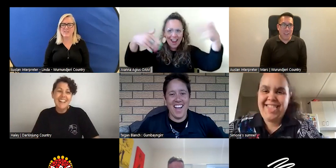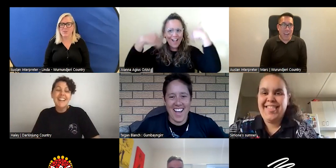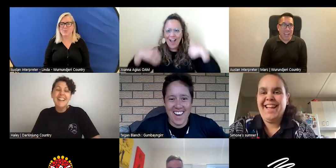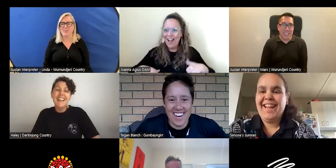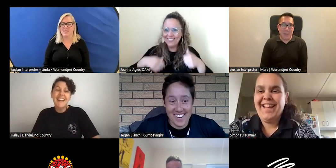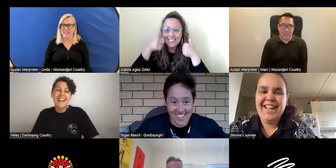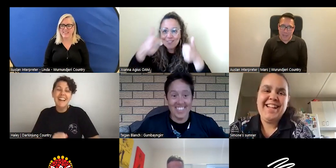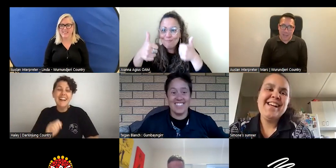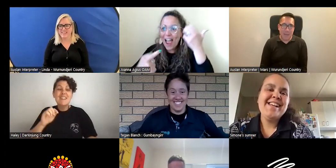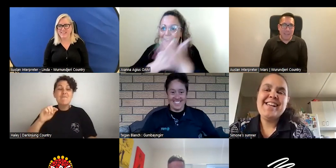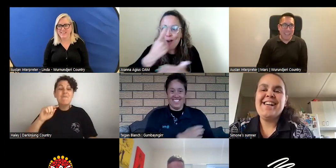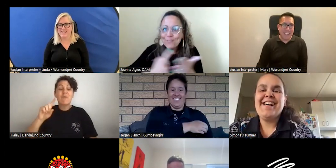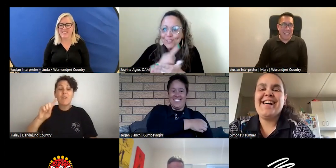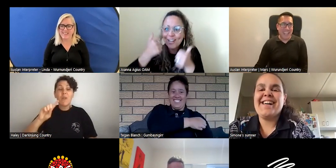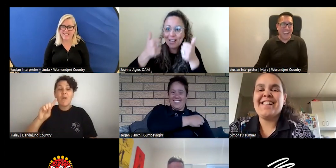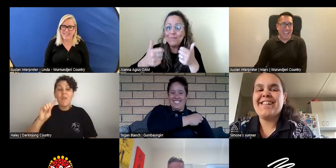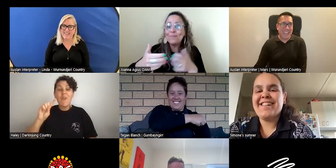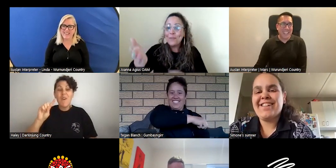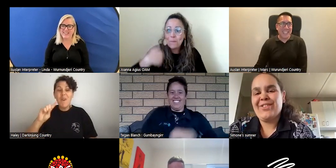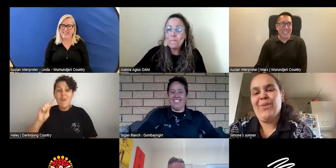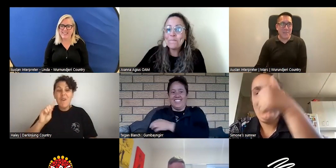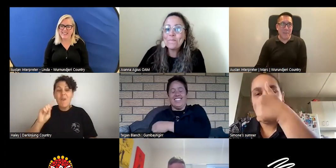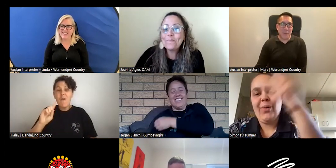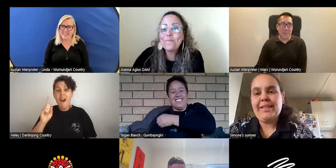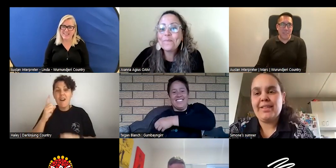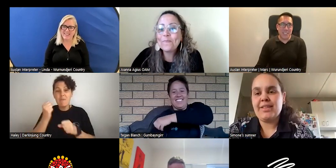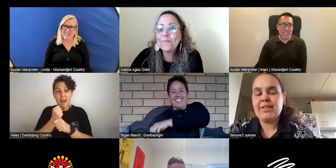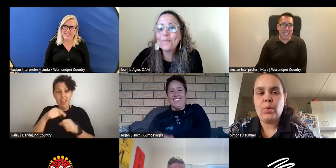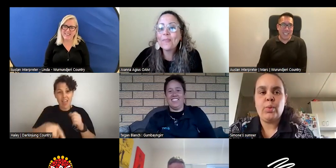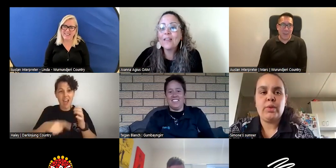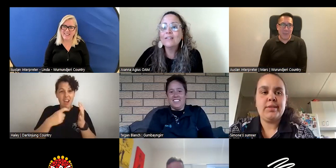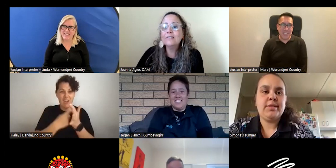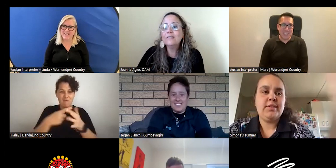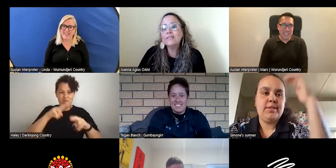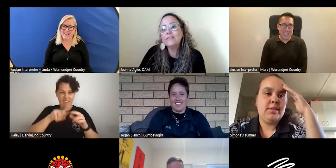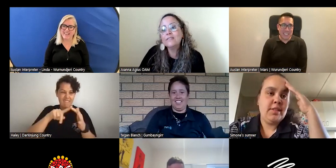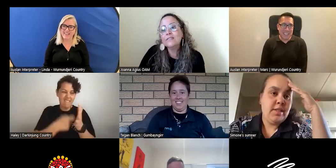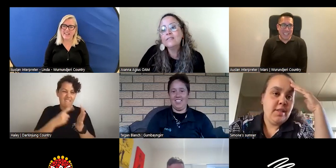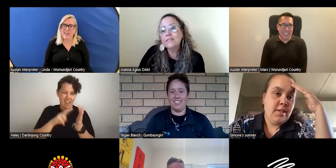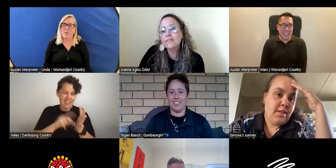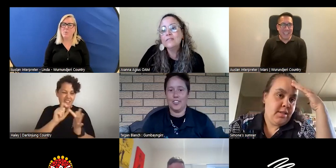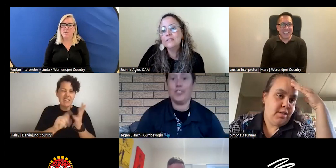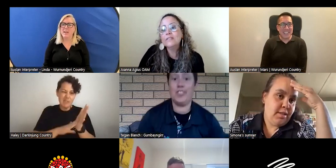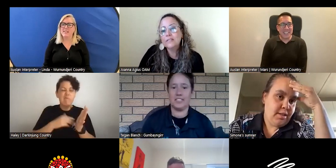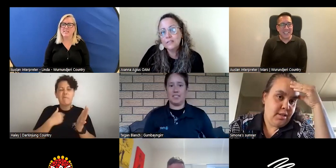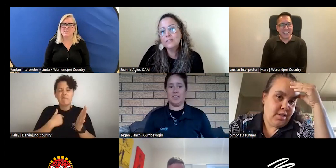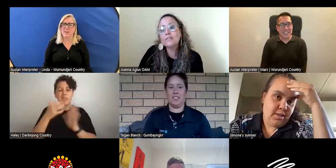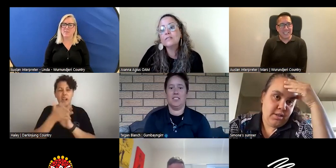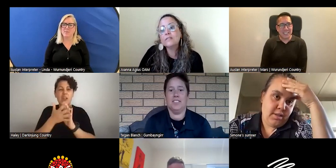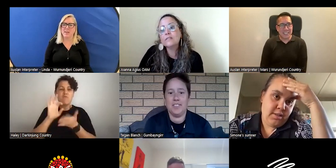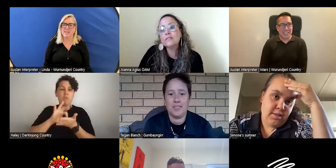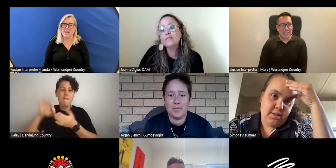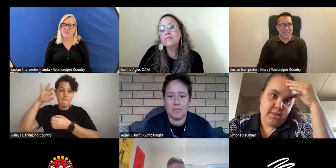roll tonight. Yep, keep it coming. Yeah, it's a perfect opportunity to ask Dale questions. Yep. What makes